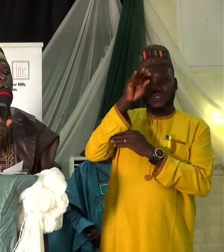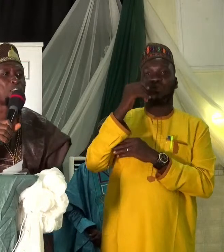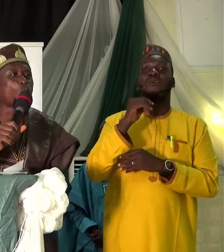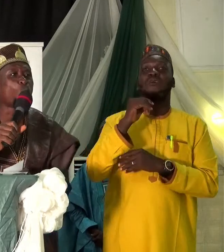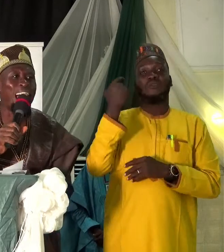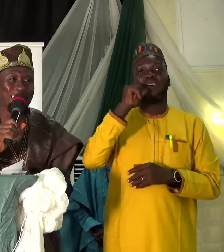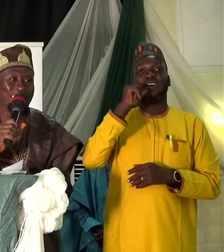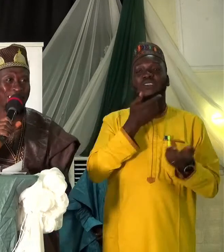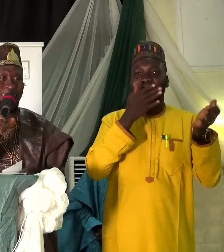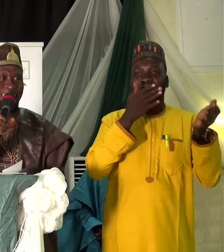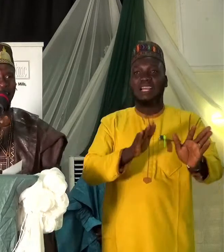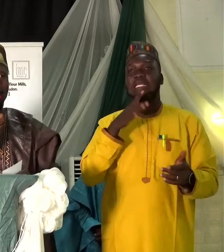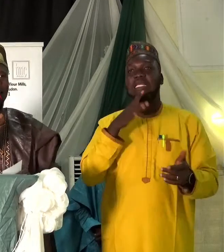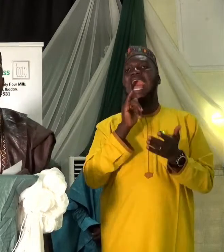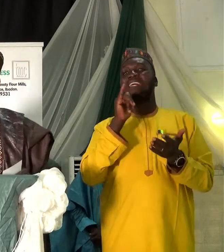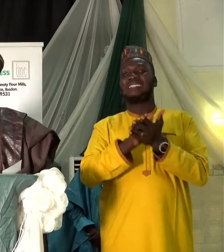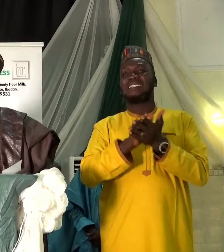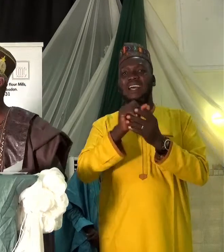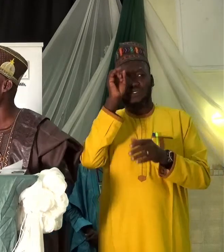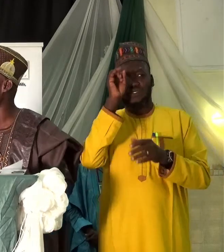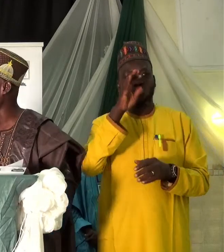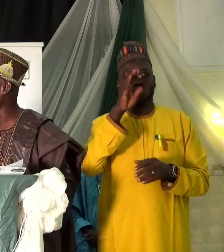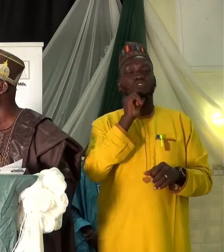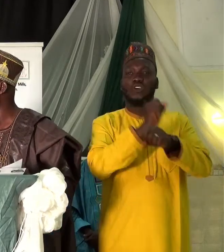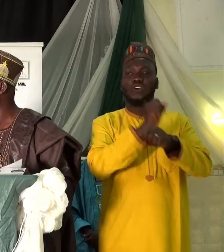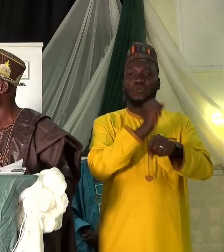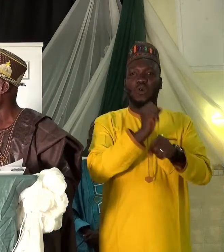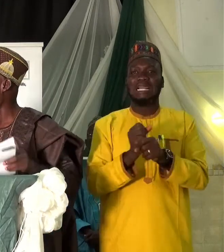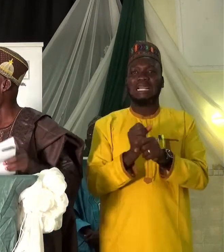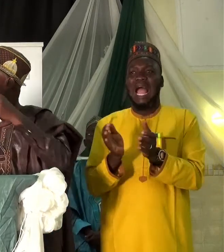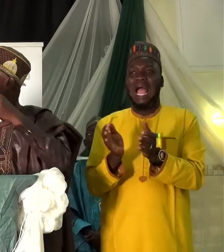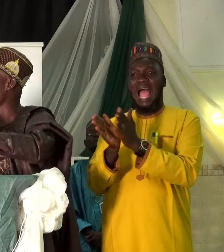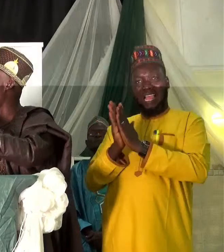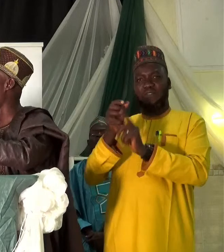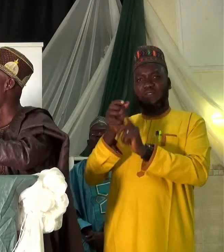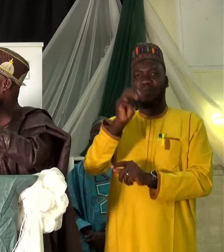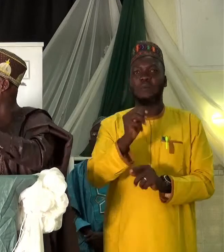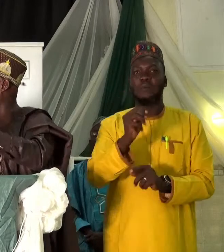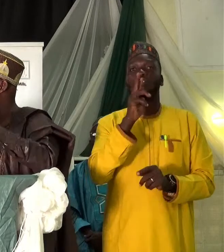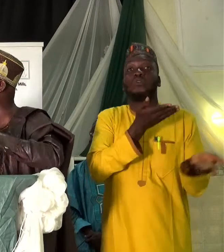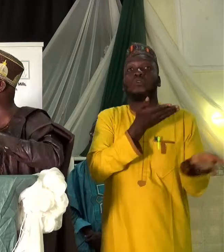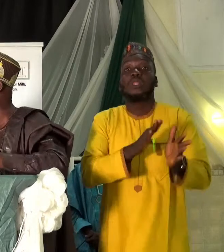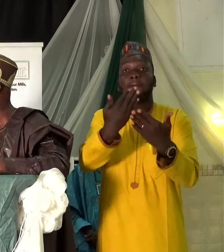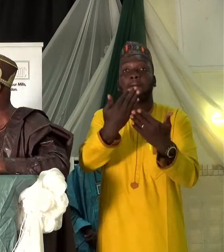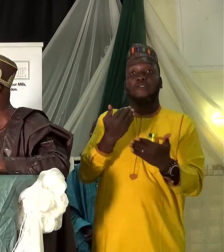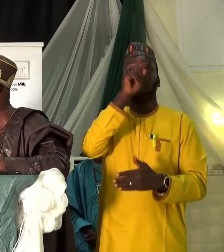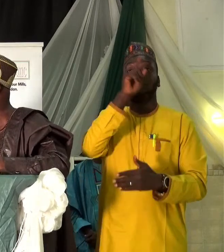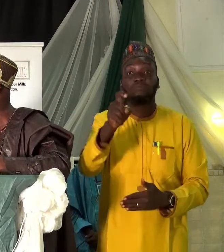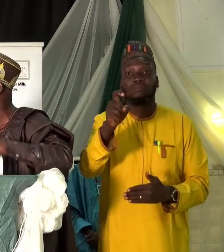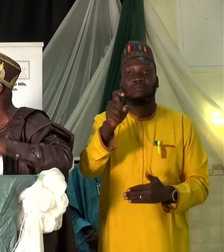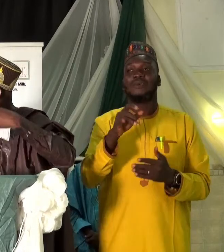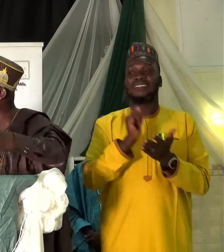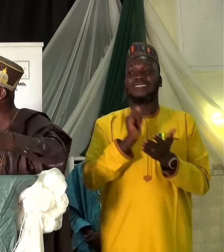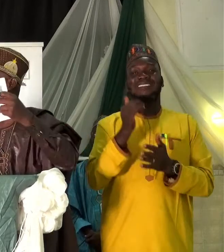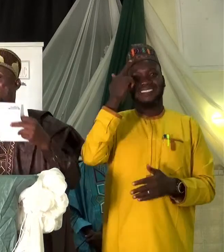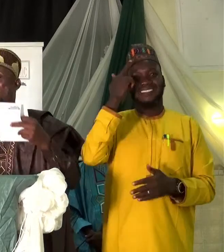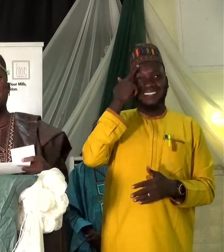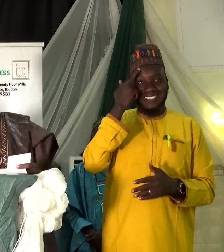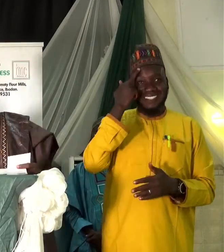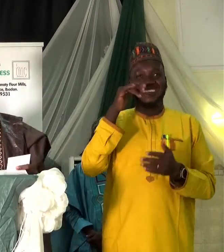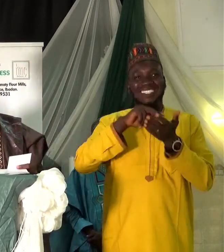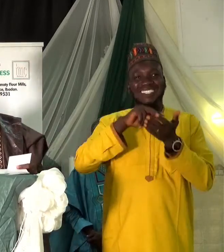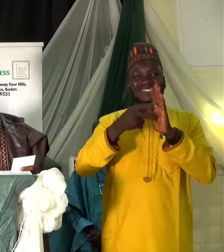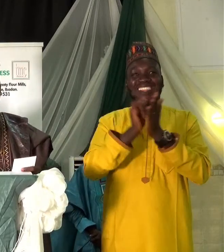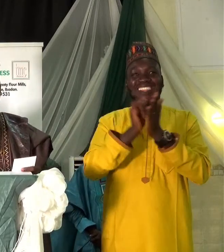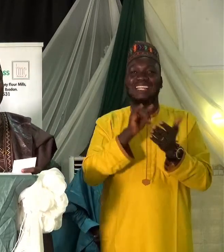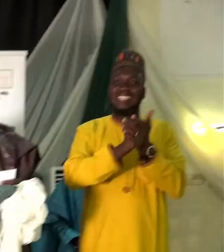ti na ni se bo ti ku abi aiku re na lo to ka si gogun to se fe se kini o sise o